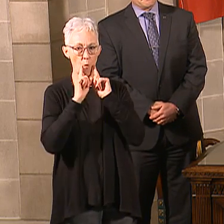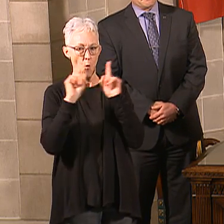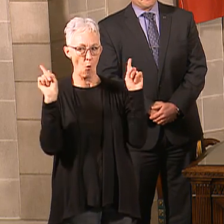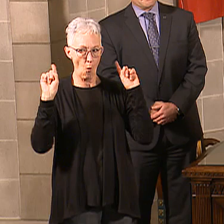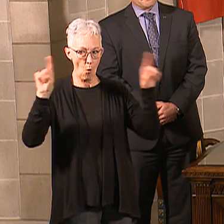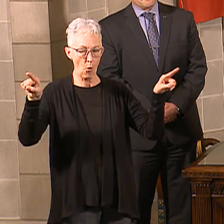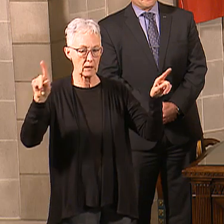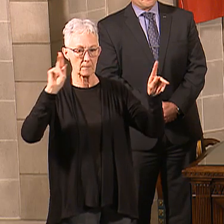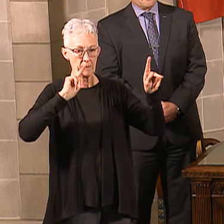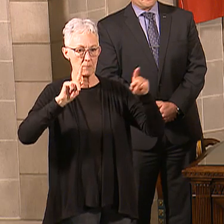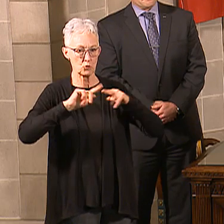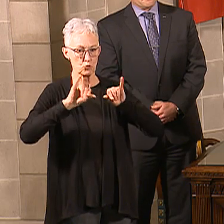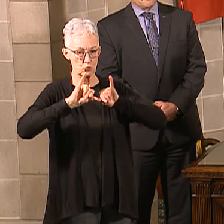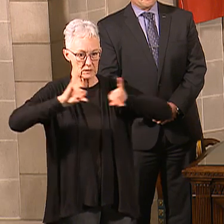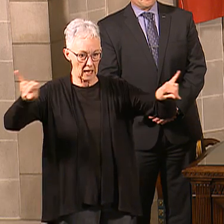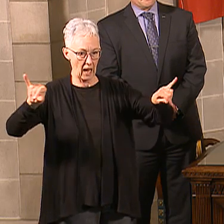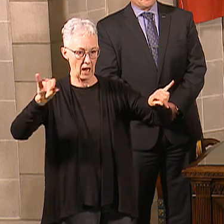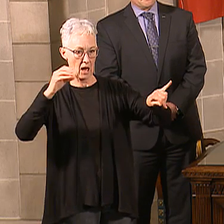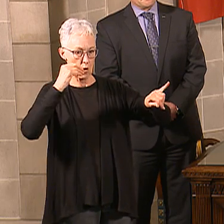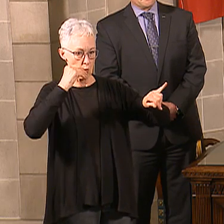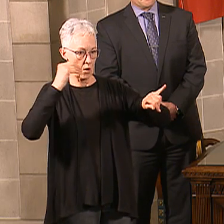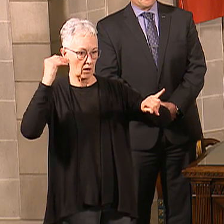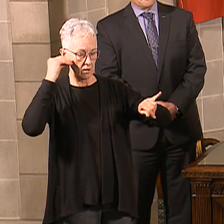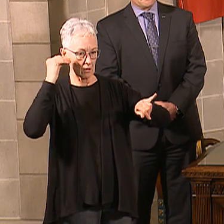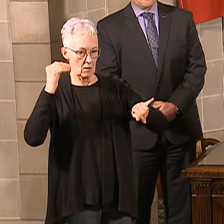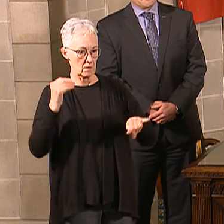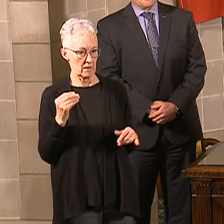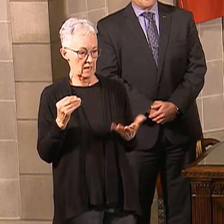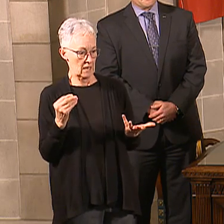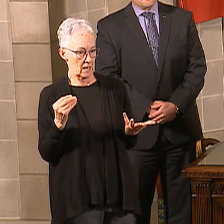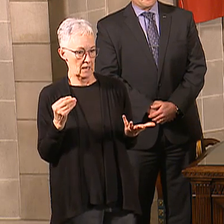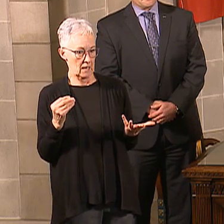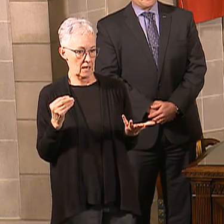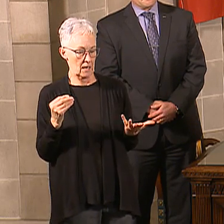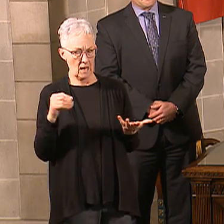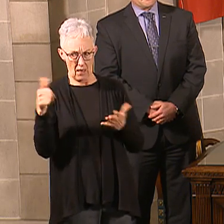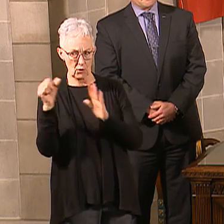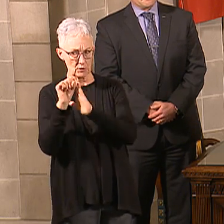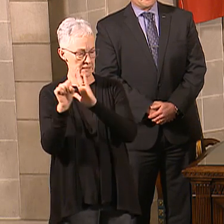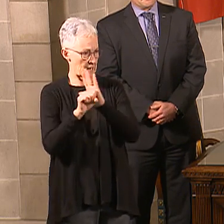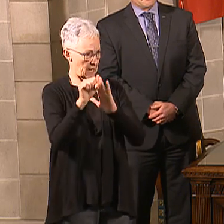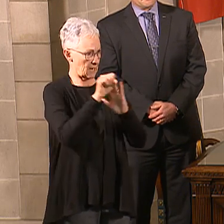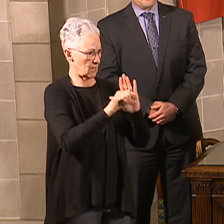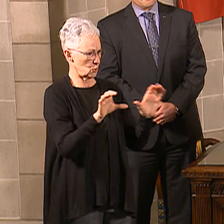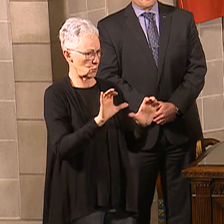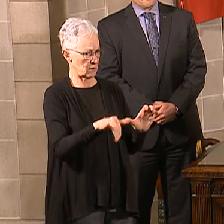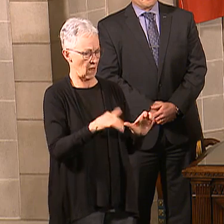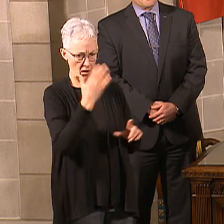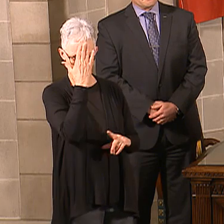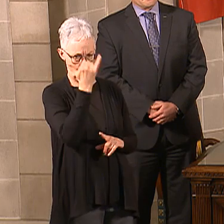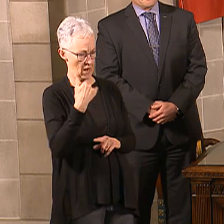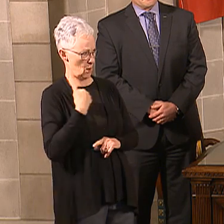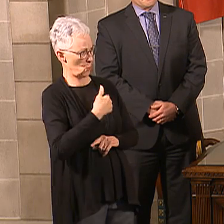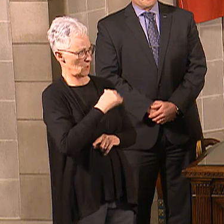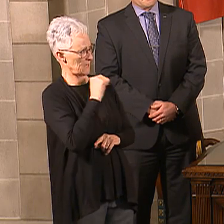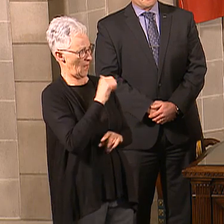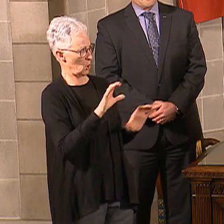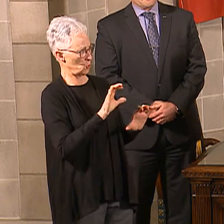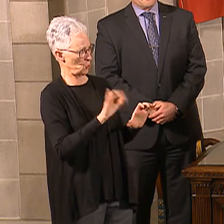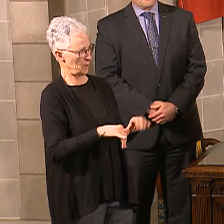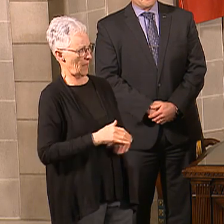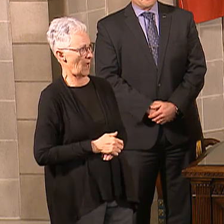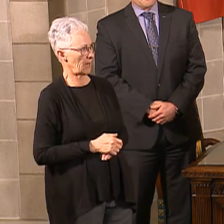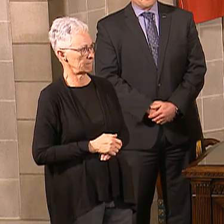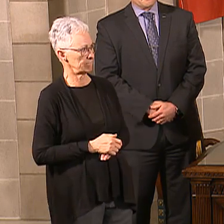to naturally get worse. Can you talk about why you haven't pushed for that yet, and is there any point which you might? Sure, the